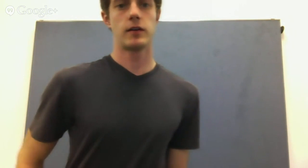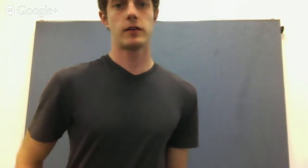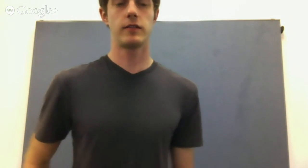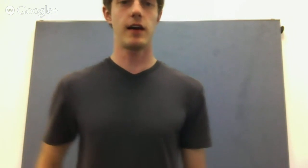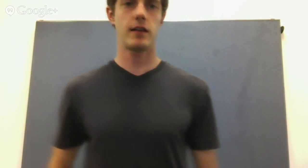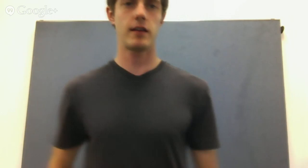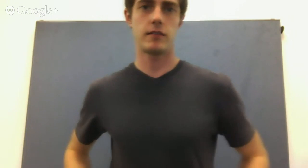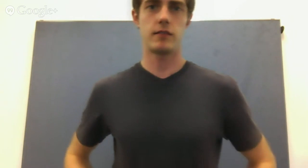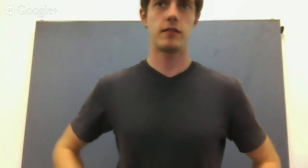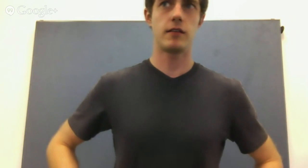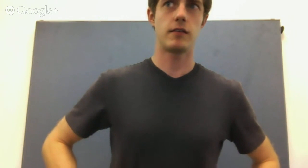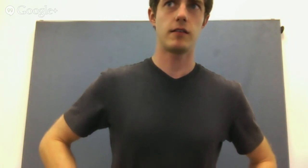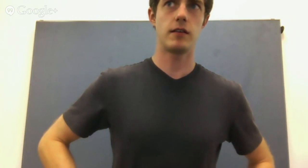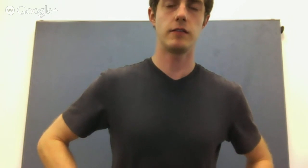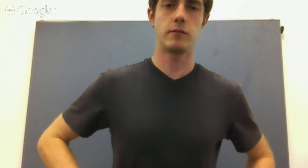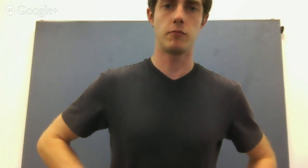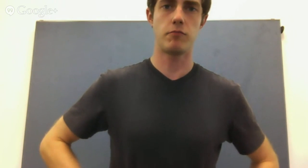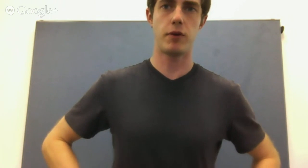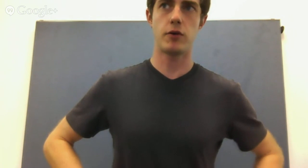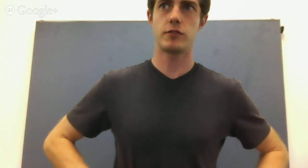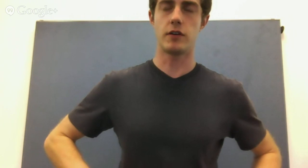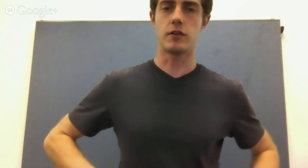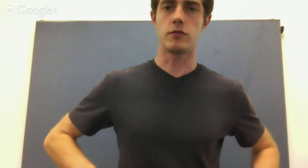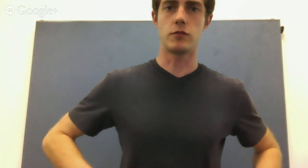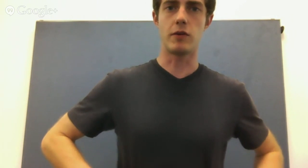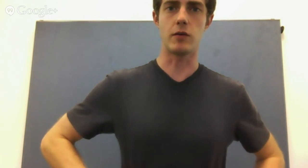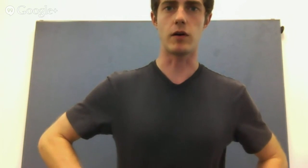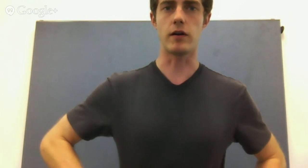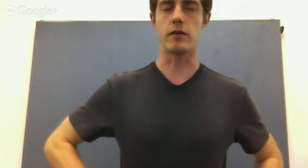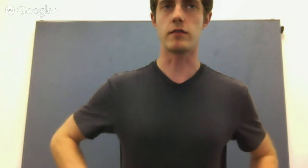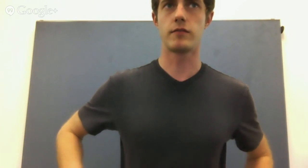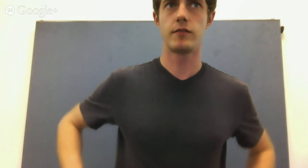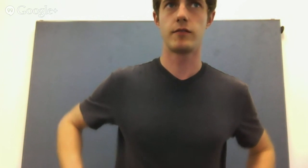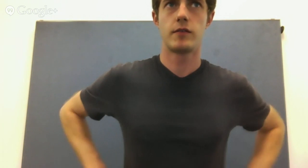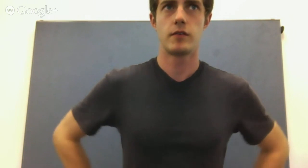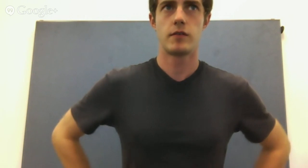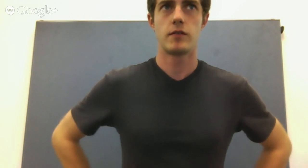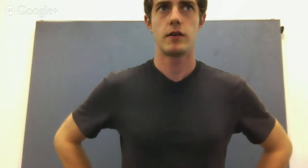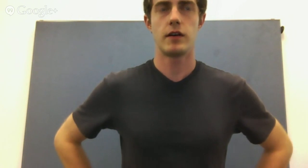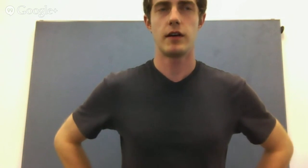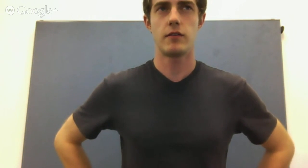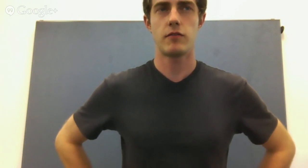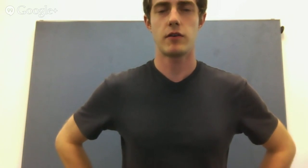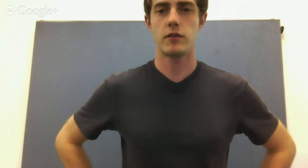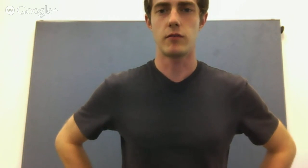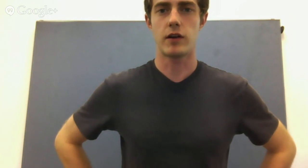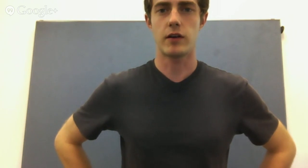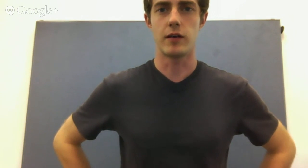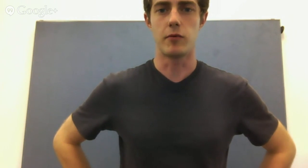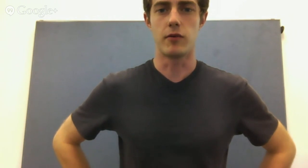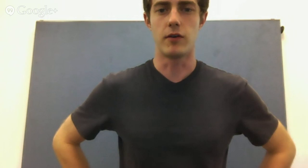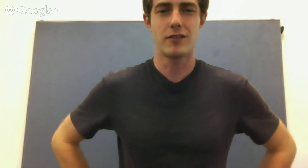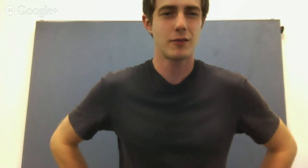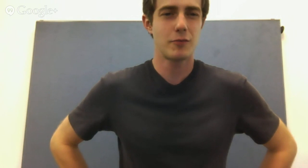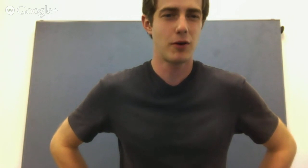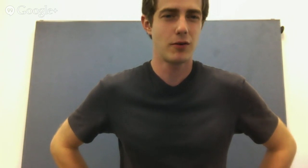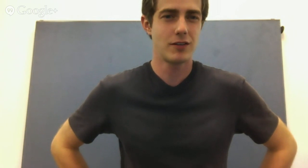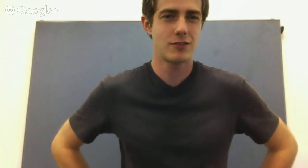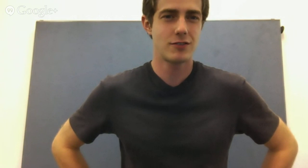because that isn't posted on YouTube anywhere, and I don't know if they're under a record label. Also, they're Polish and